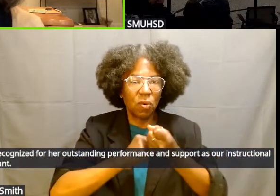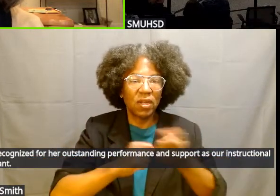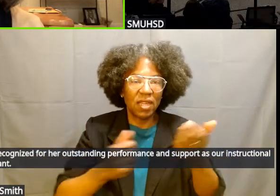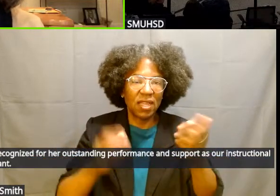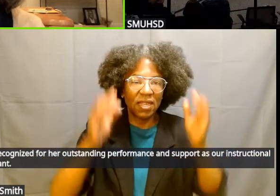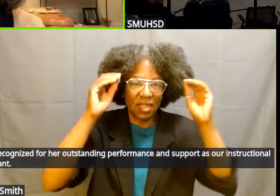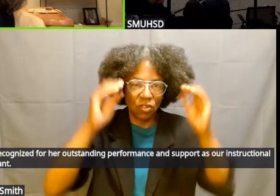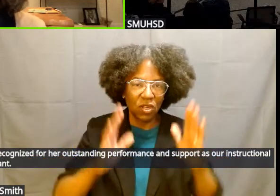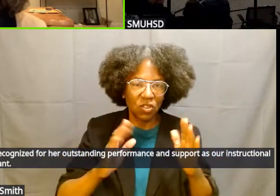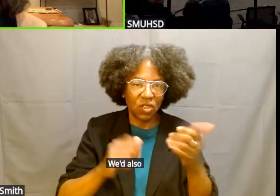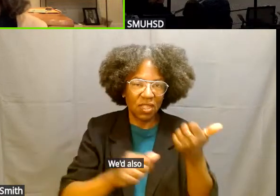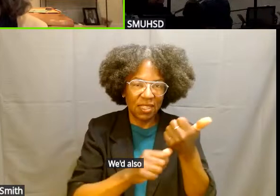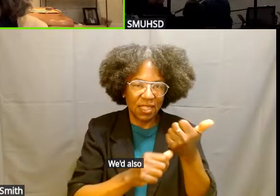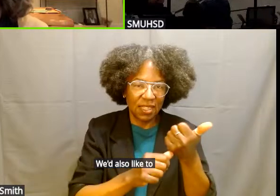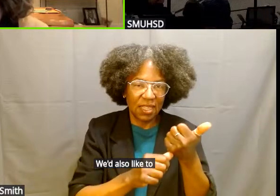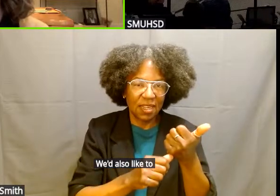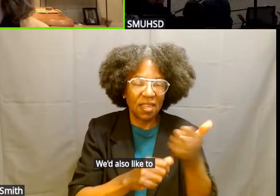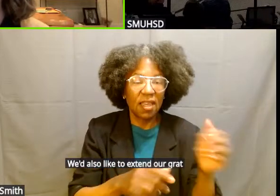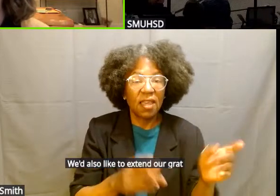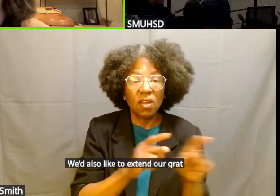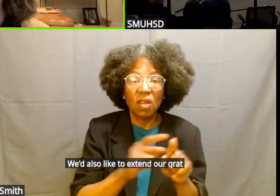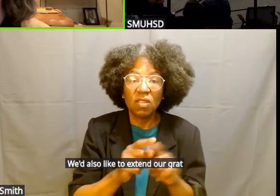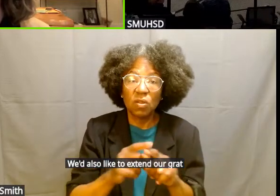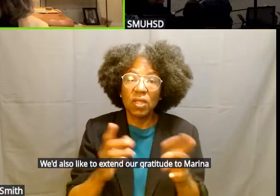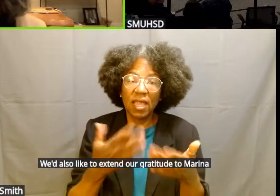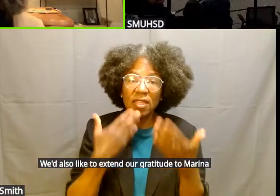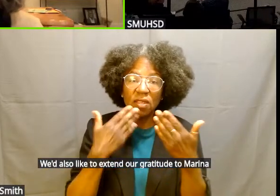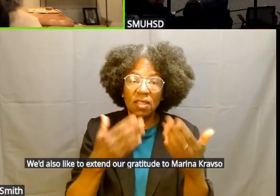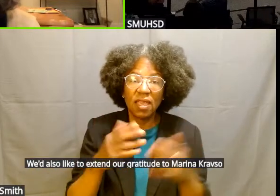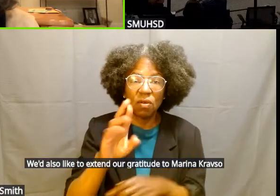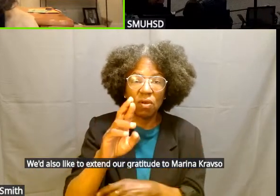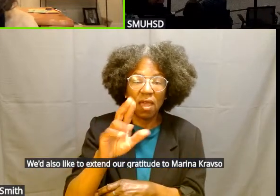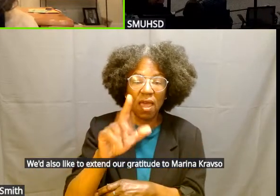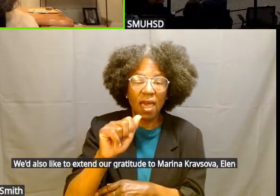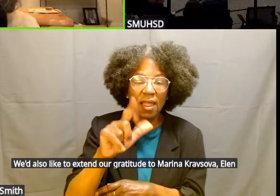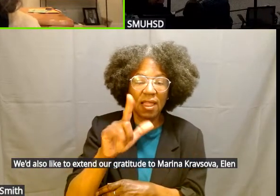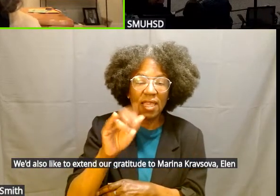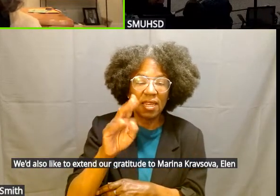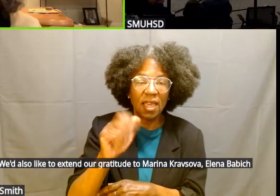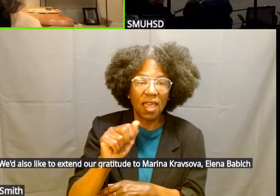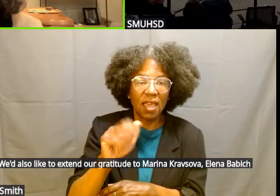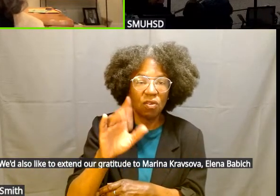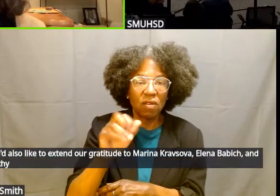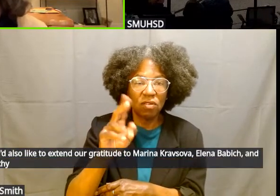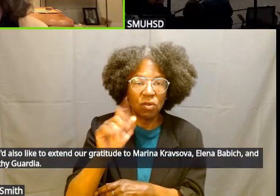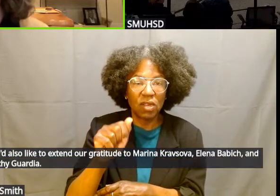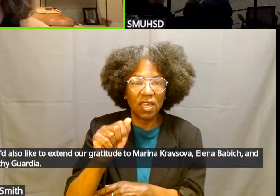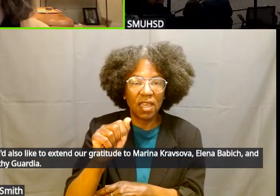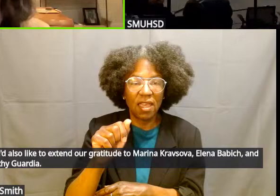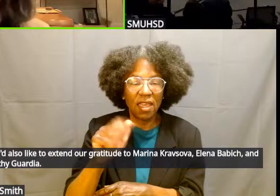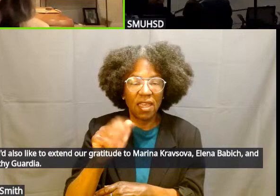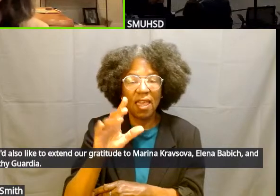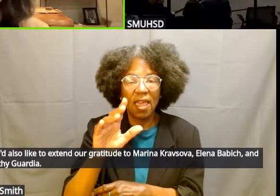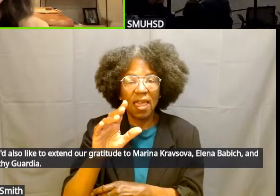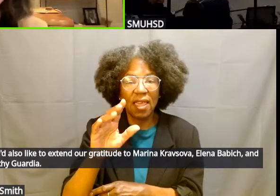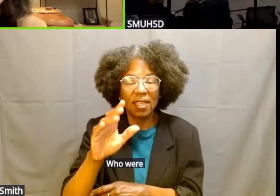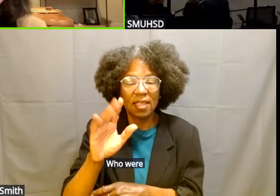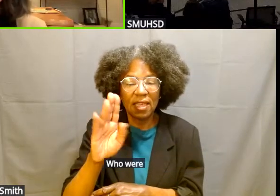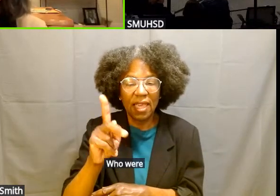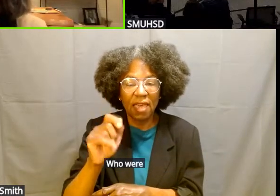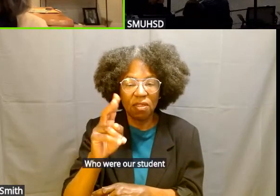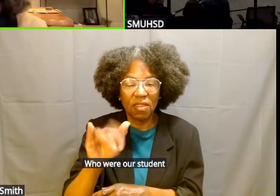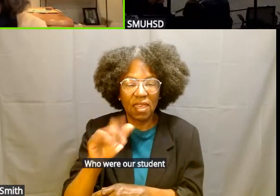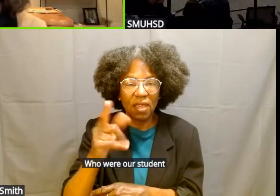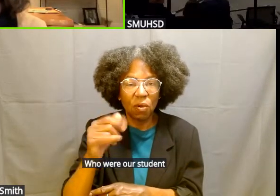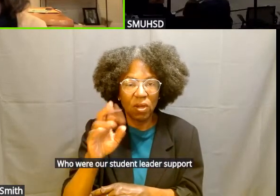also like to extend our gratitude to Marina Kravtsova, Elena Babich, and Kathy Gardia, who were our student leader support